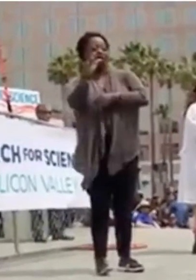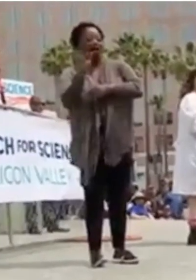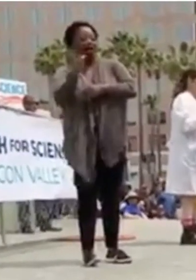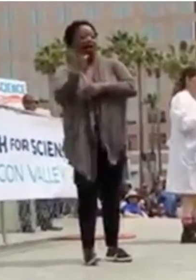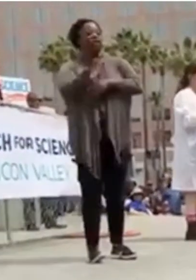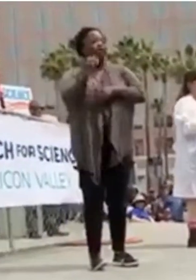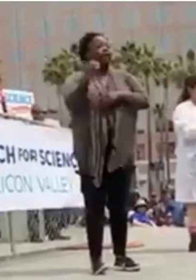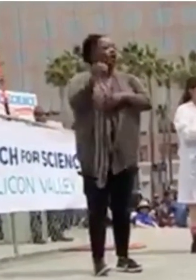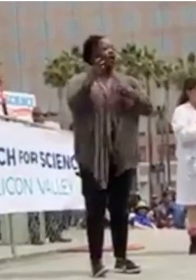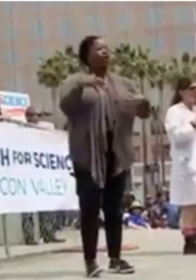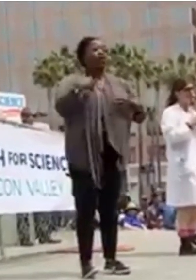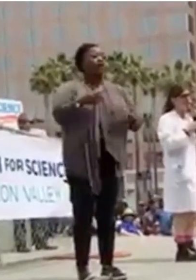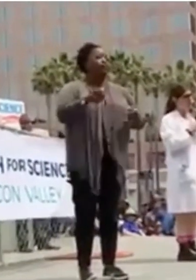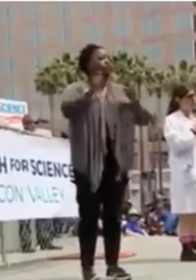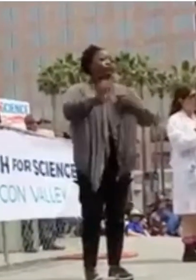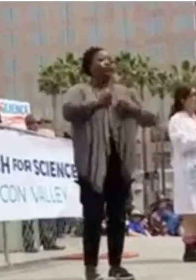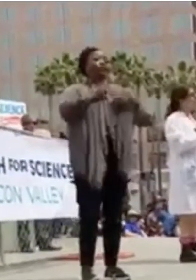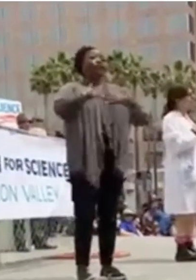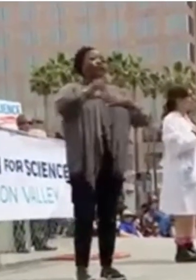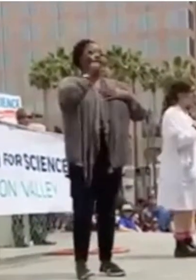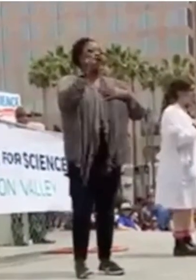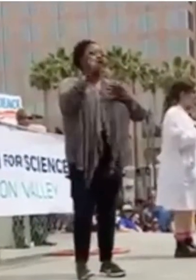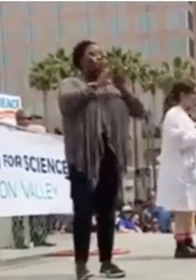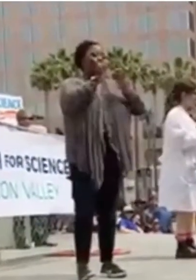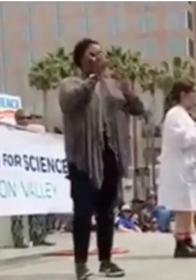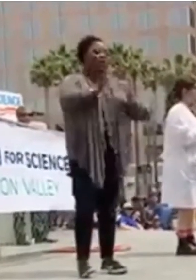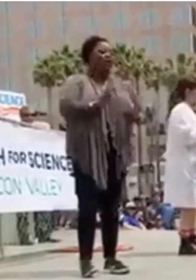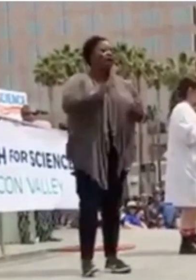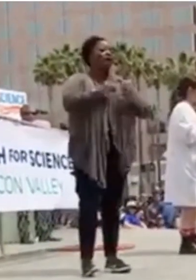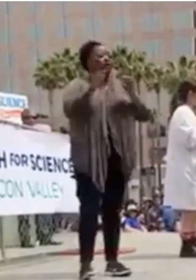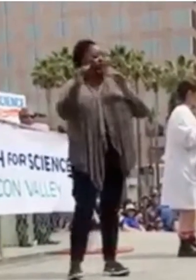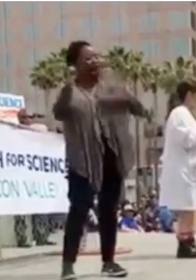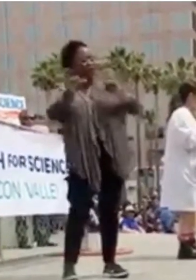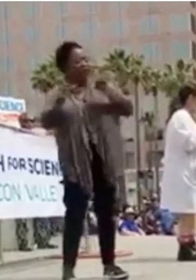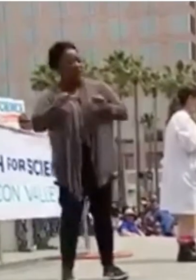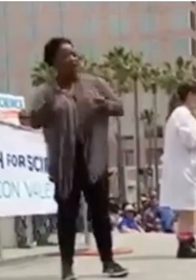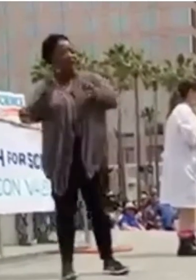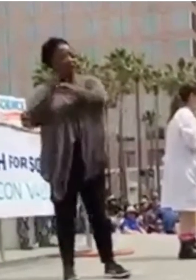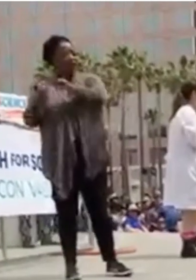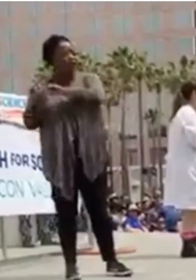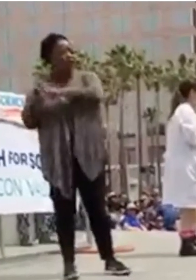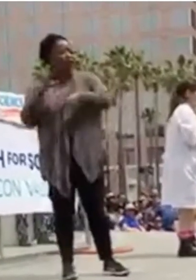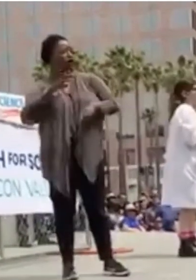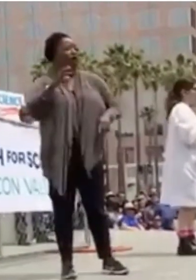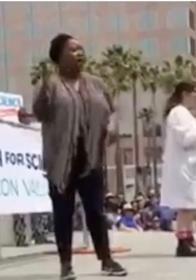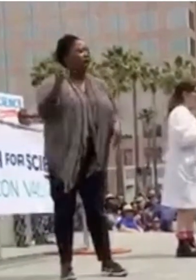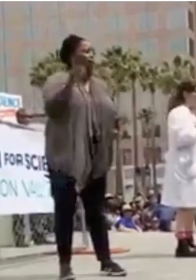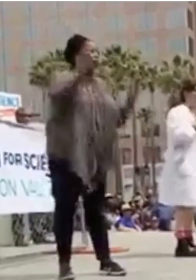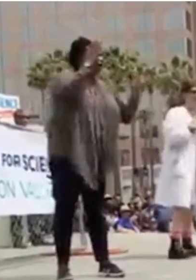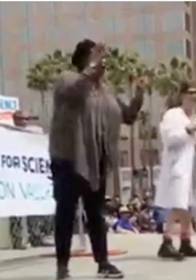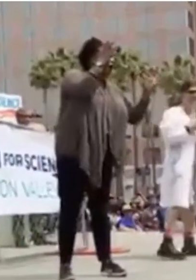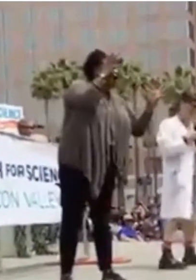And it is such a gift to not only be a scientist, but to teach science as well.